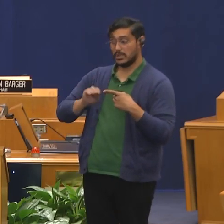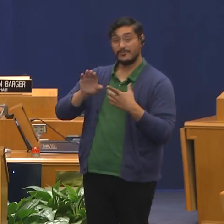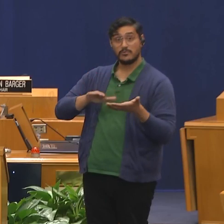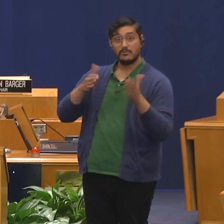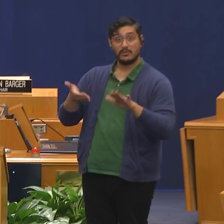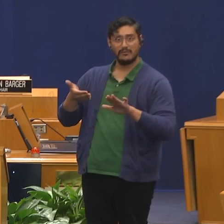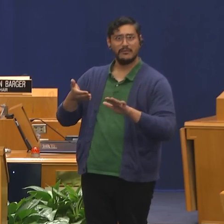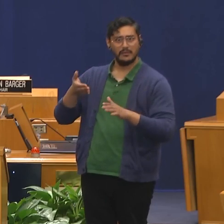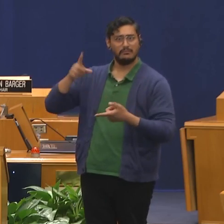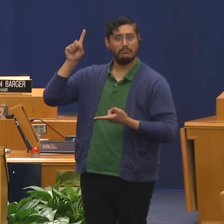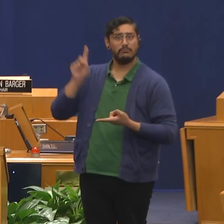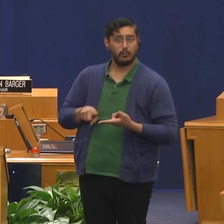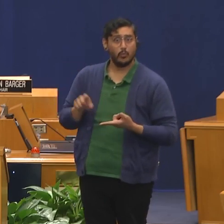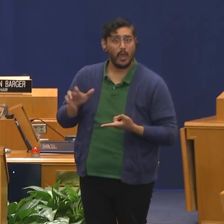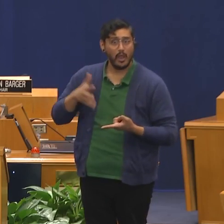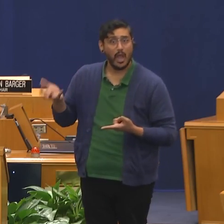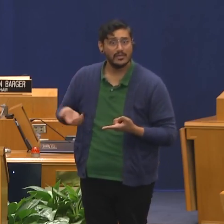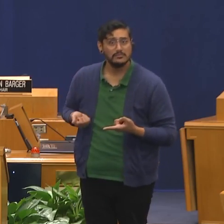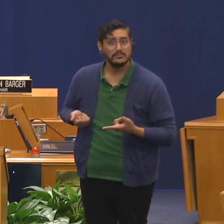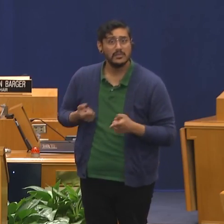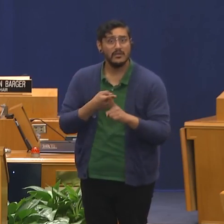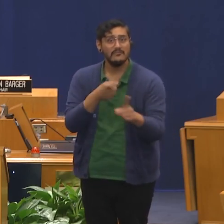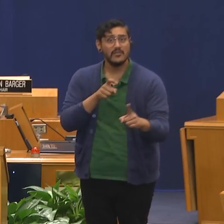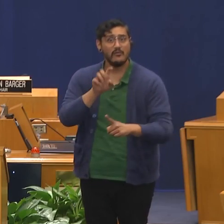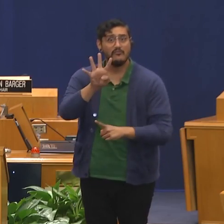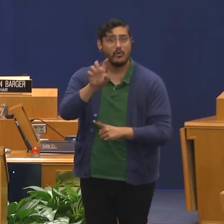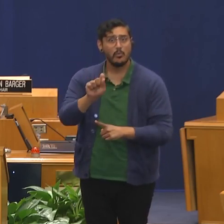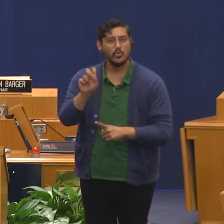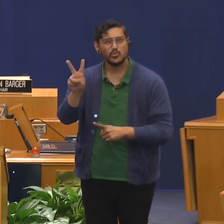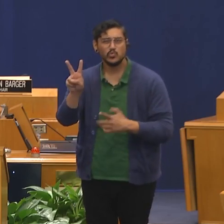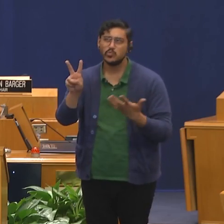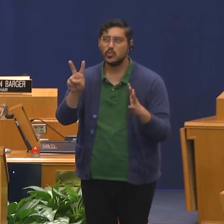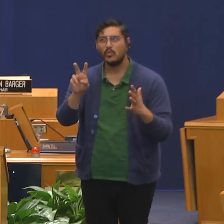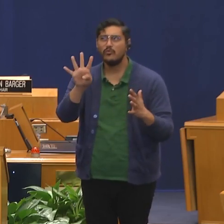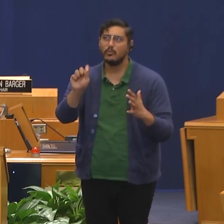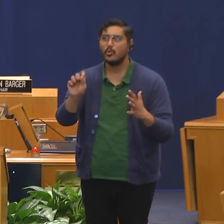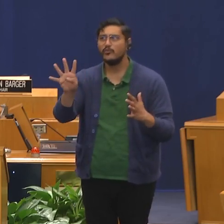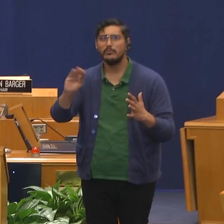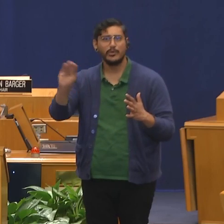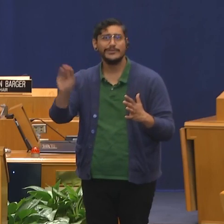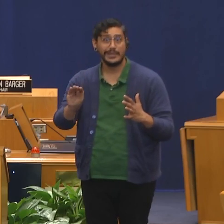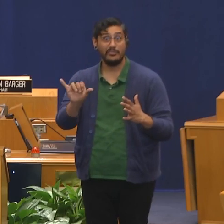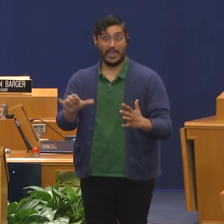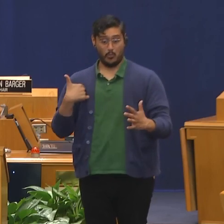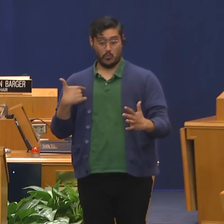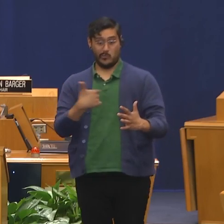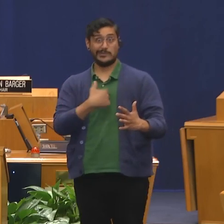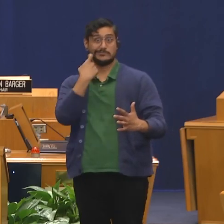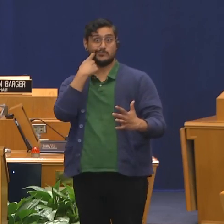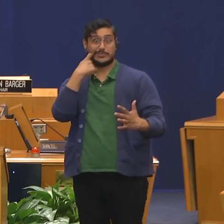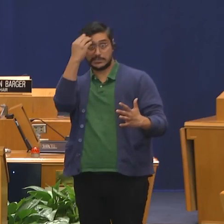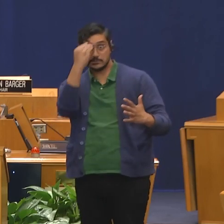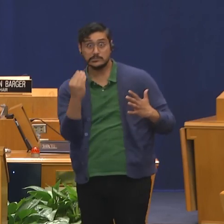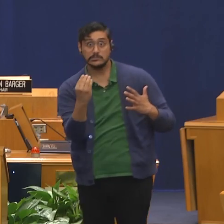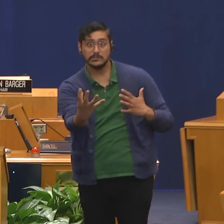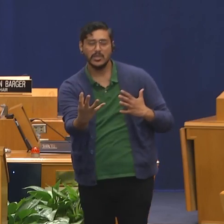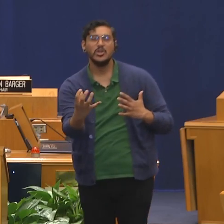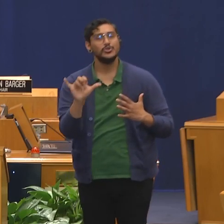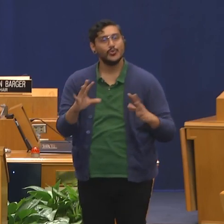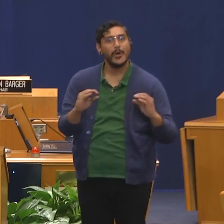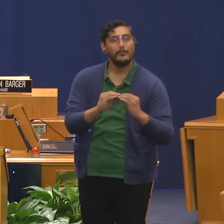drops significantly from the 4.2 or 4.4% that we've been reporting this week to a much